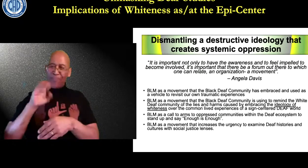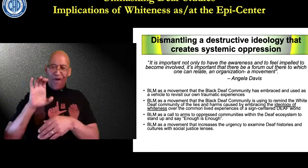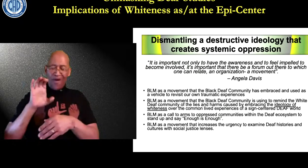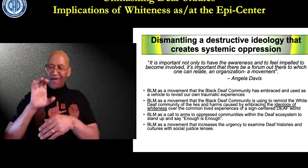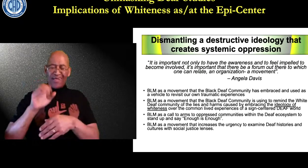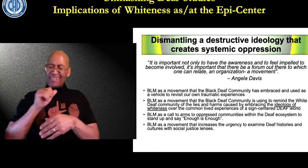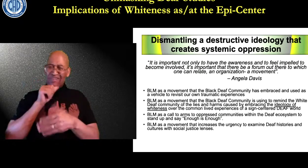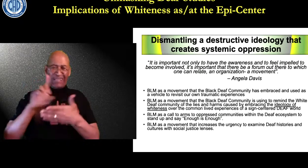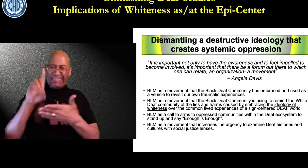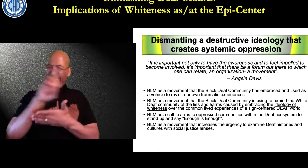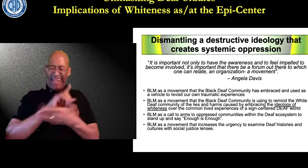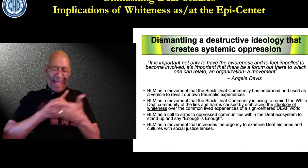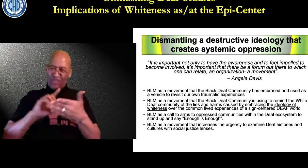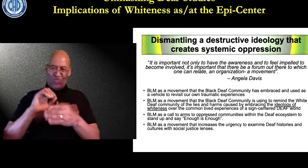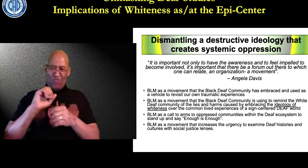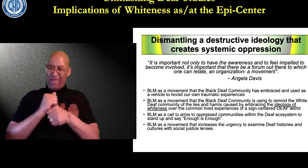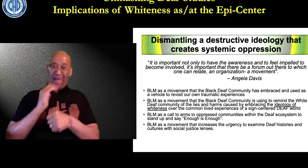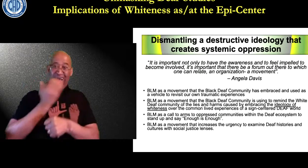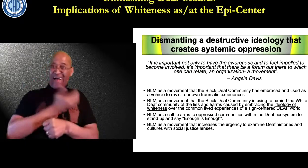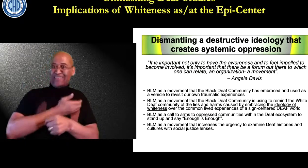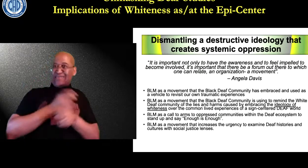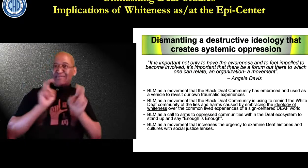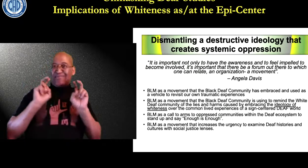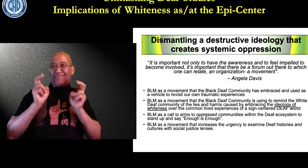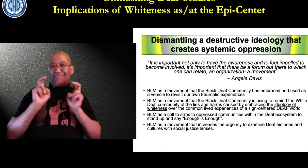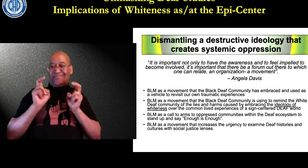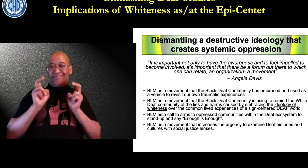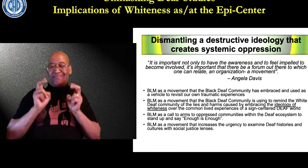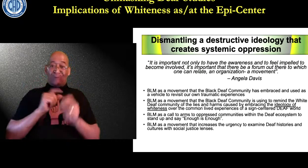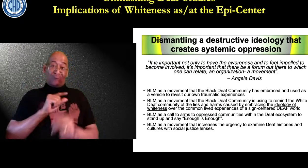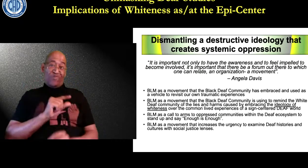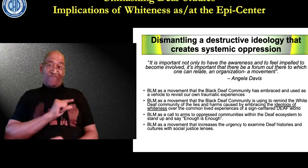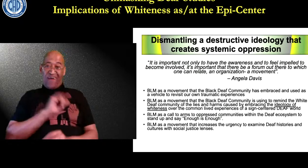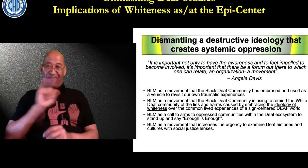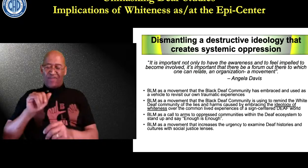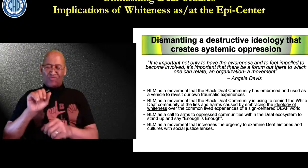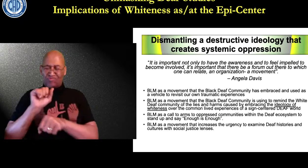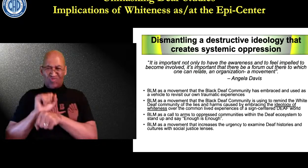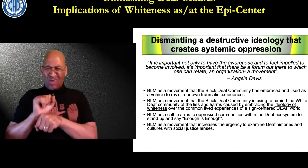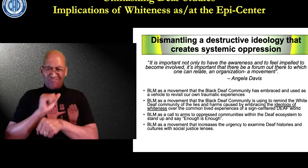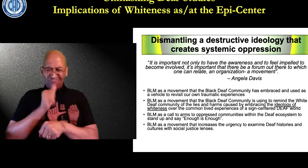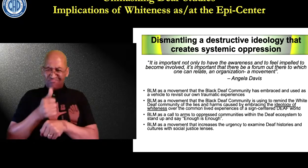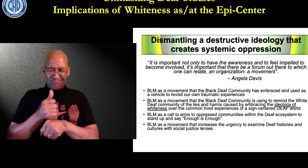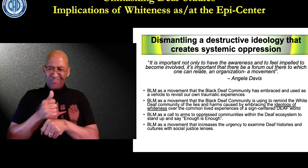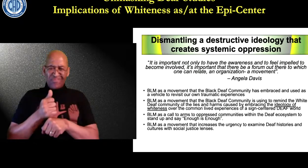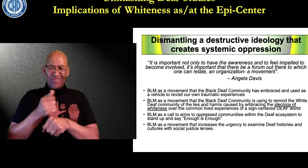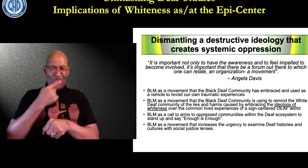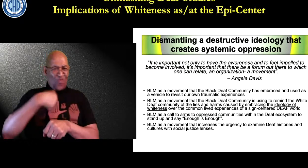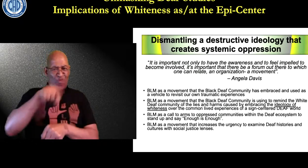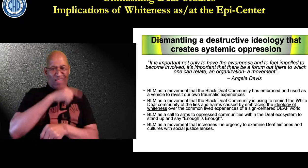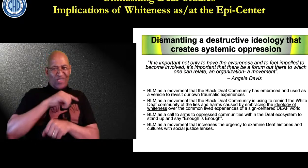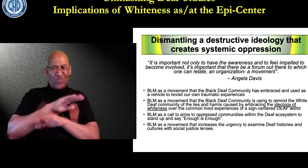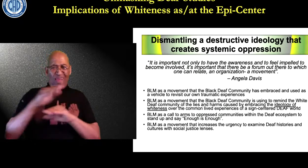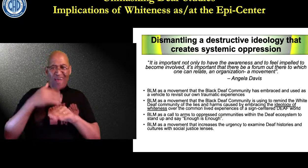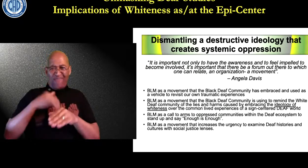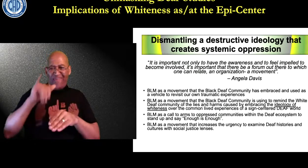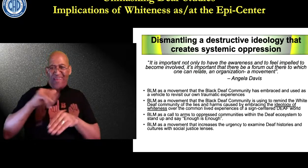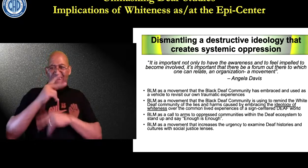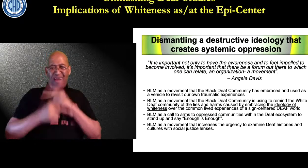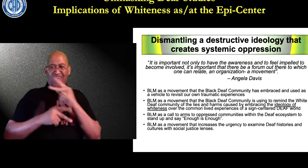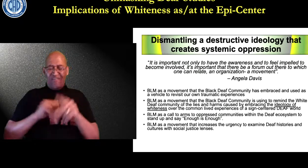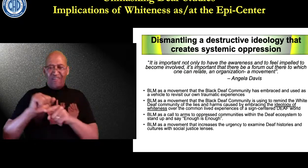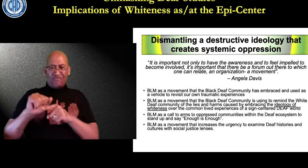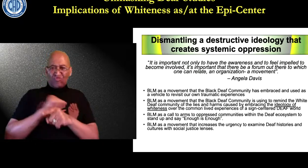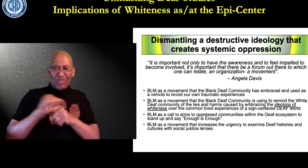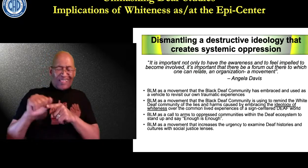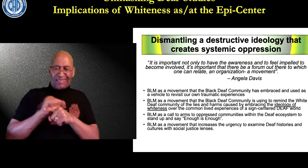but it doesn't necessarily say it's discriminating against the BIPOC. That's kind of the issue as far as being qualified